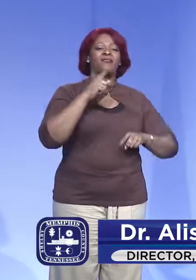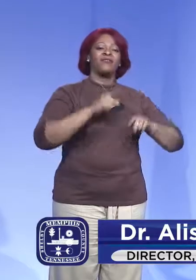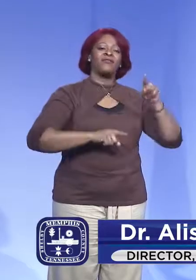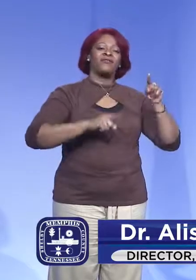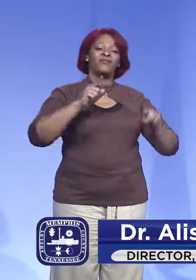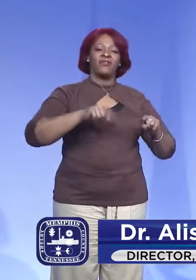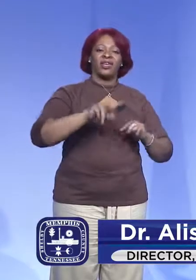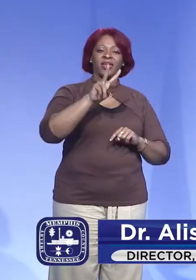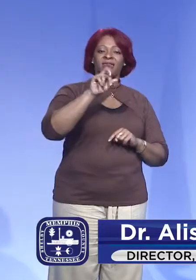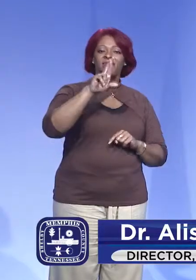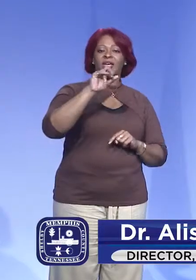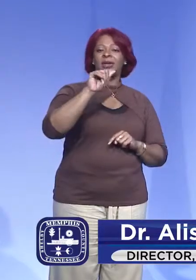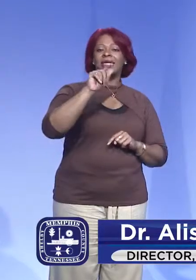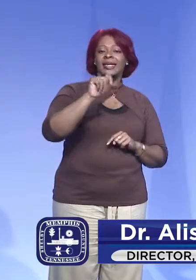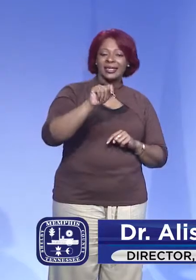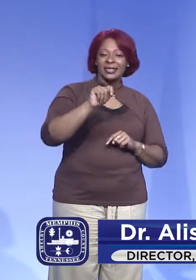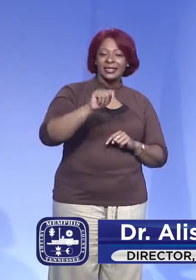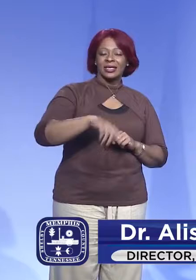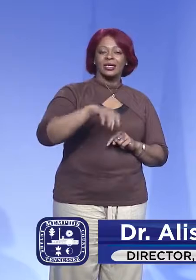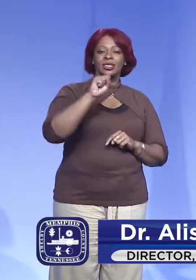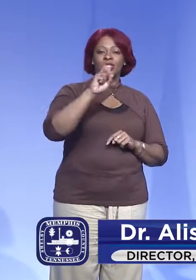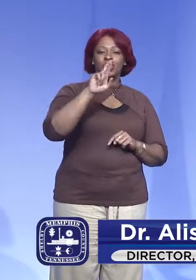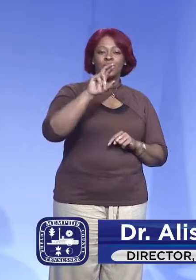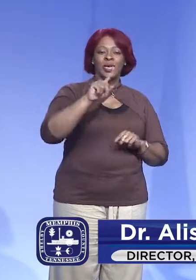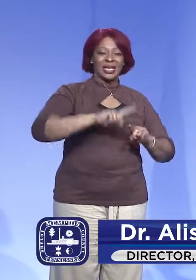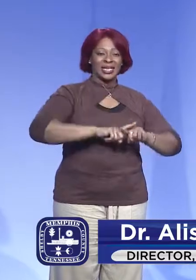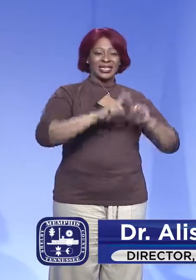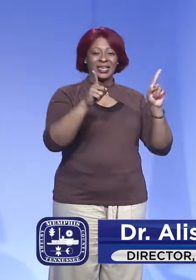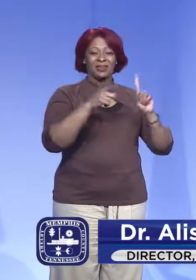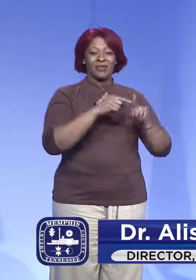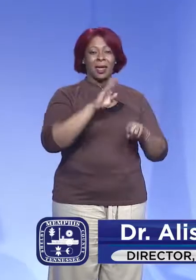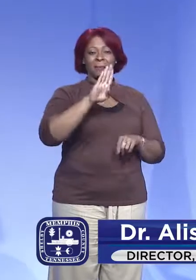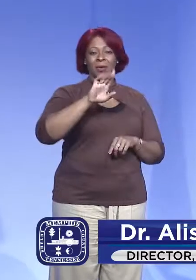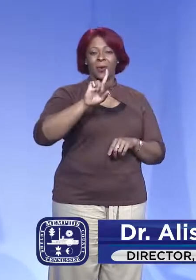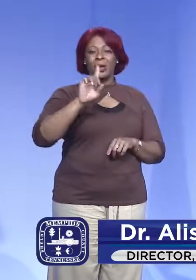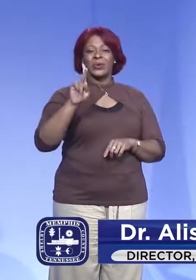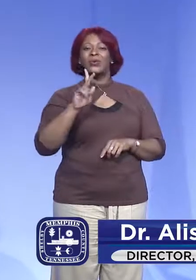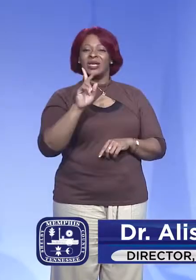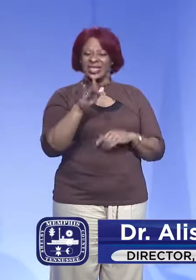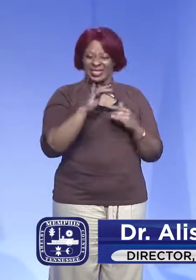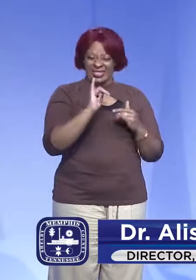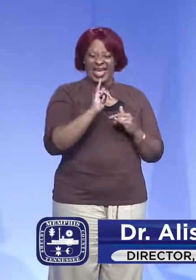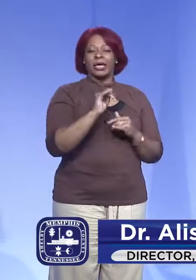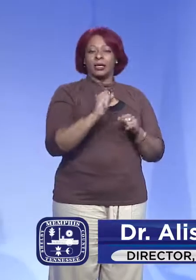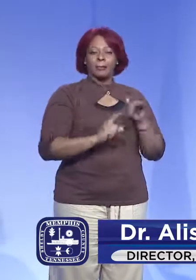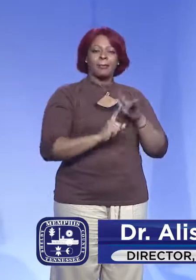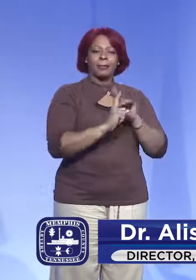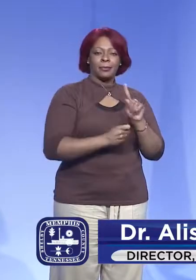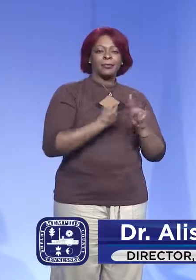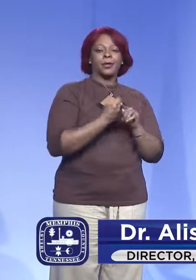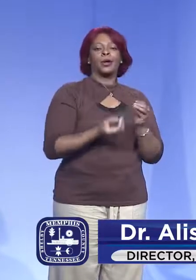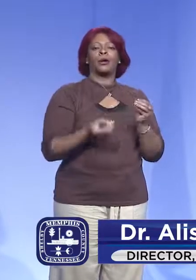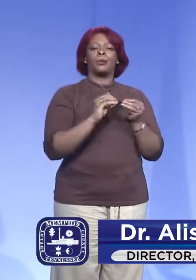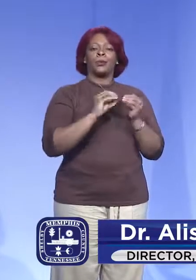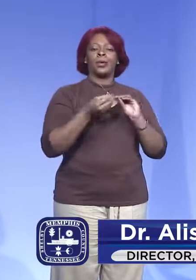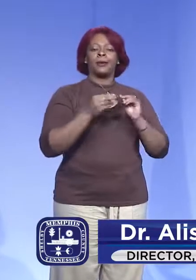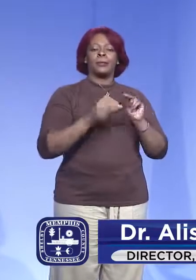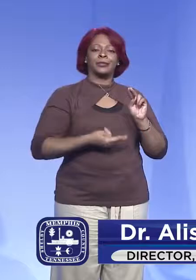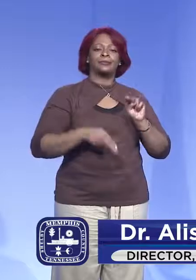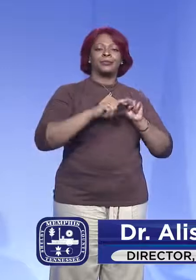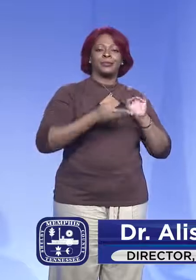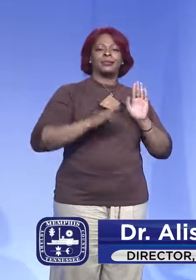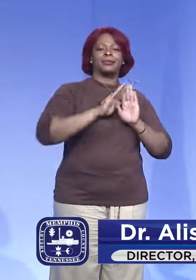strains. And if those variant strains come to our community, we can see another surge. The other is that